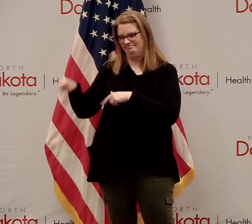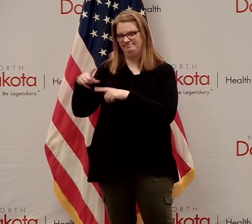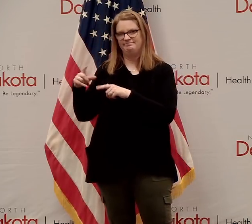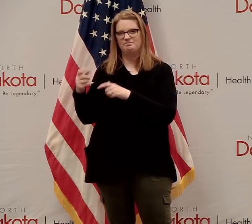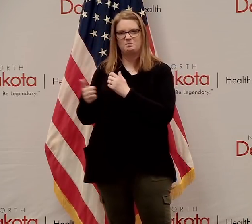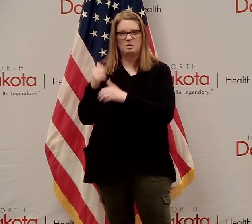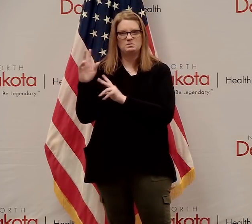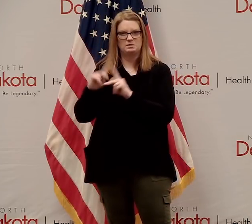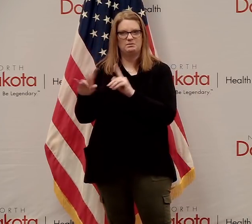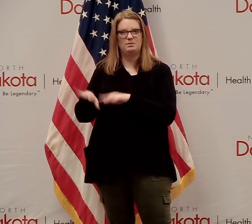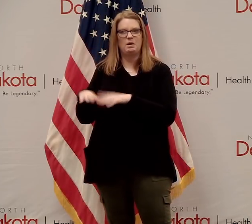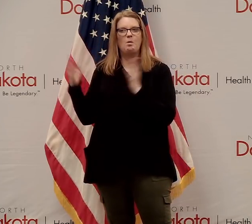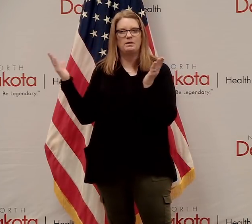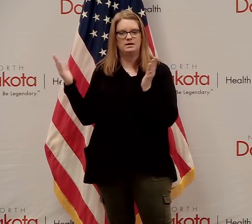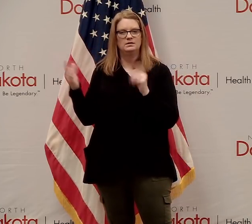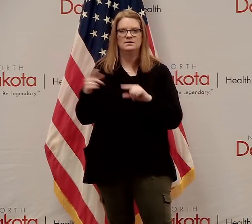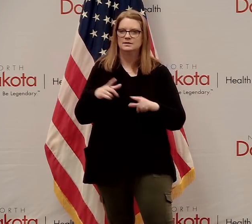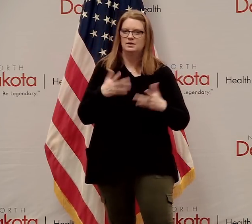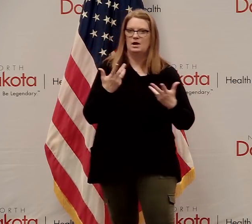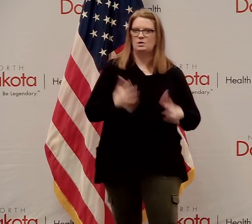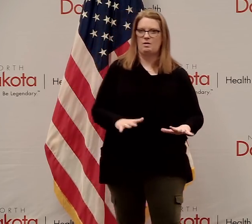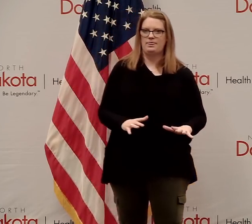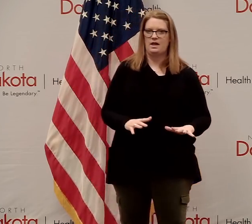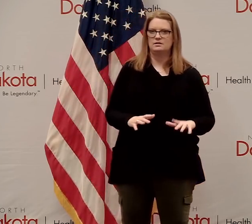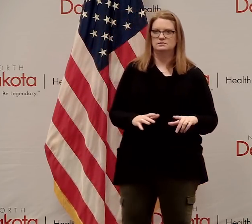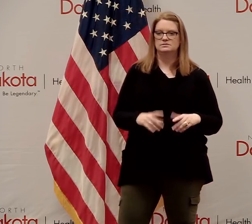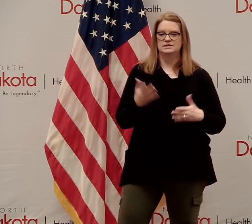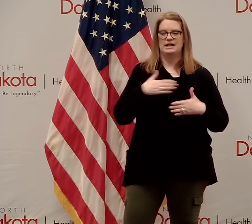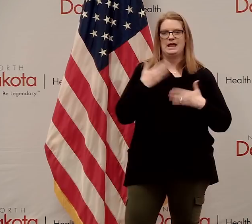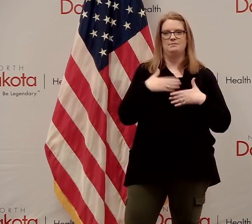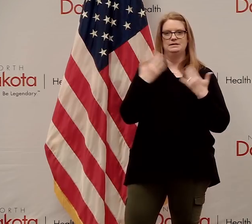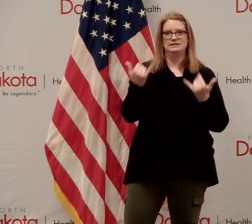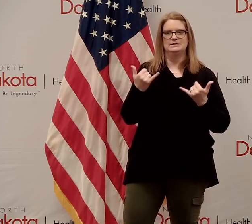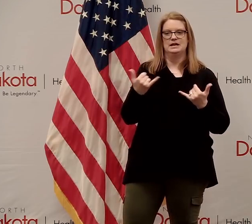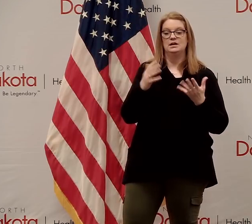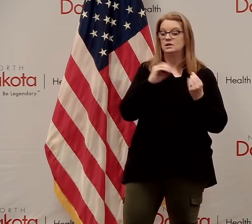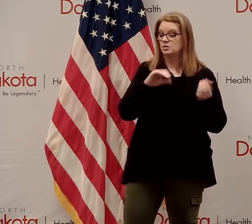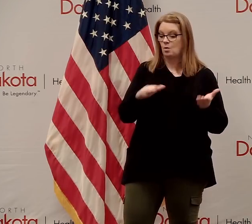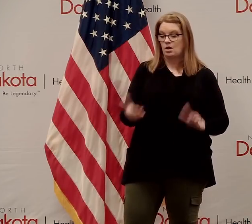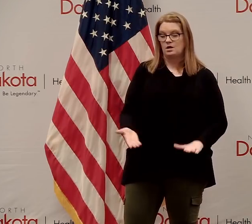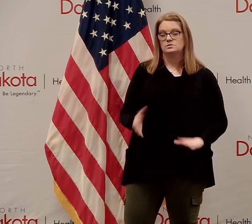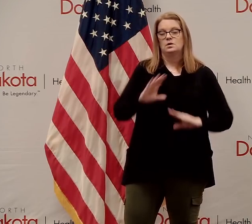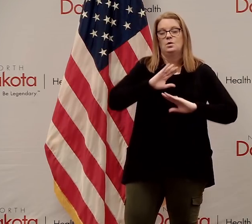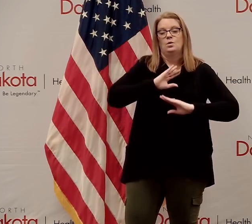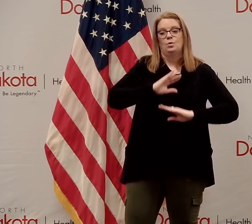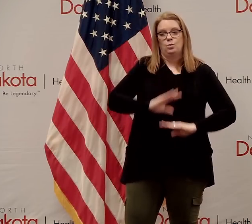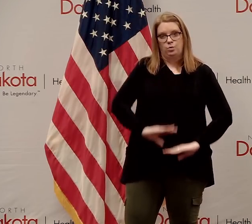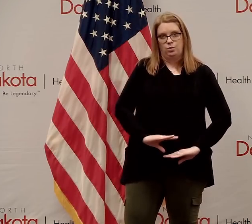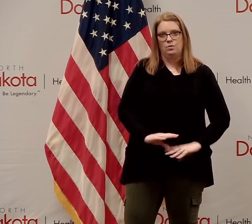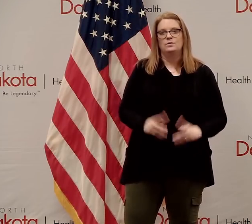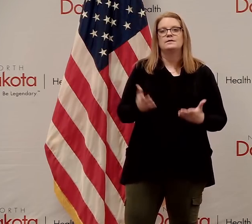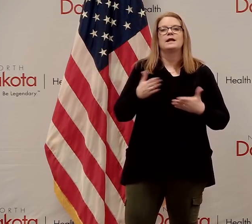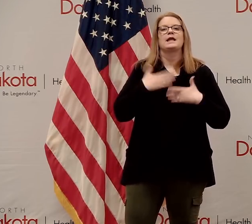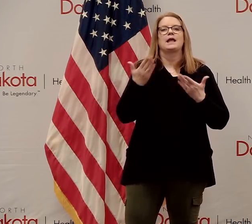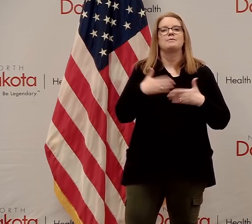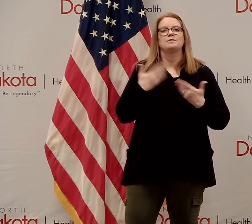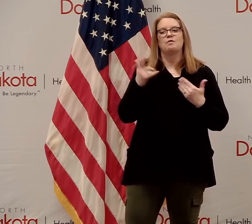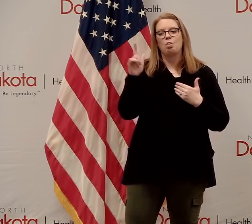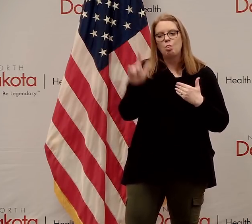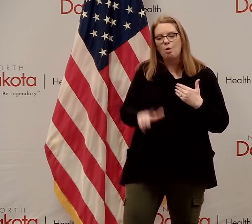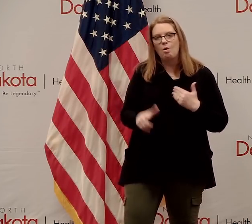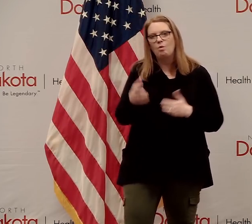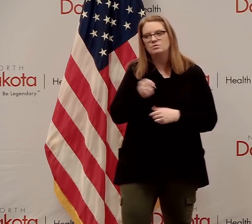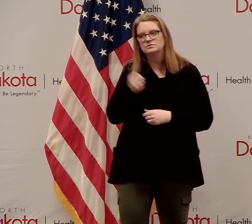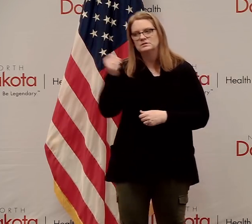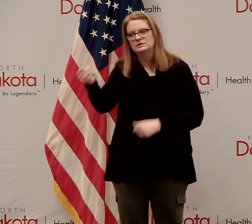So I'm happy on a day like today that we've got no deaths. happy that we got low